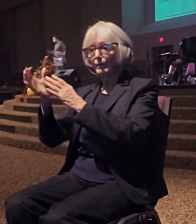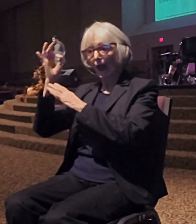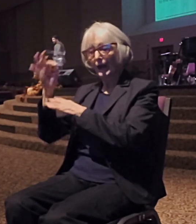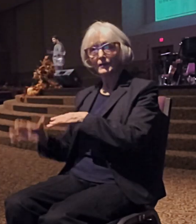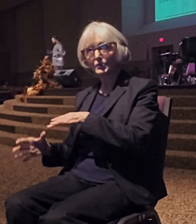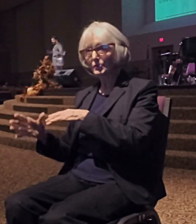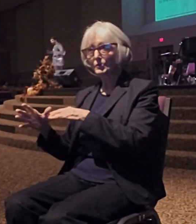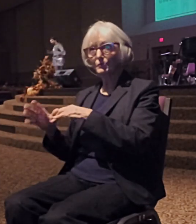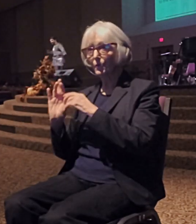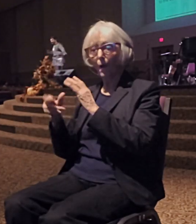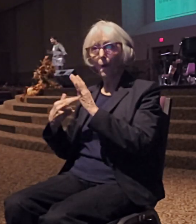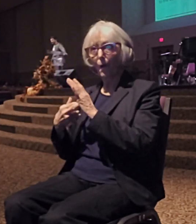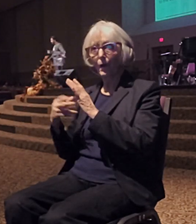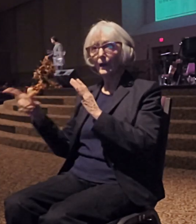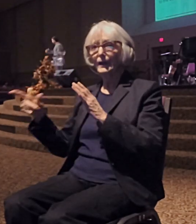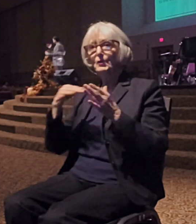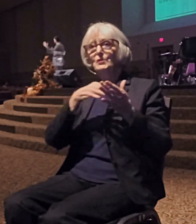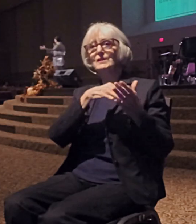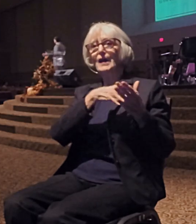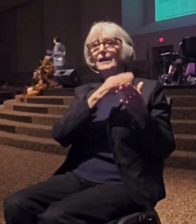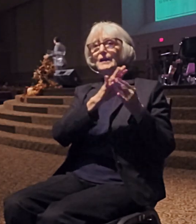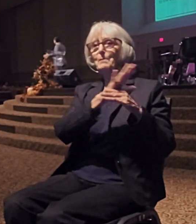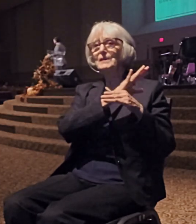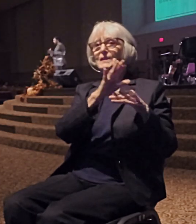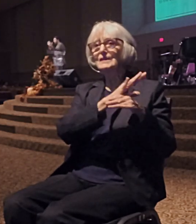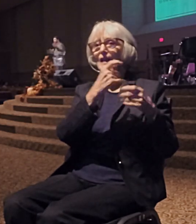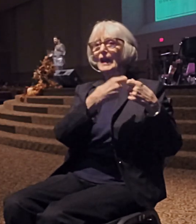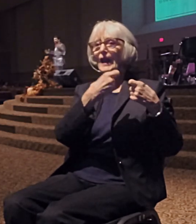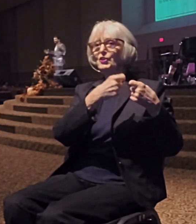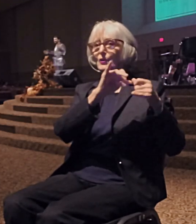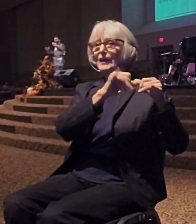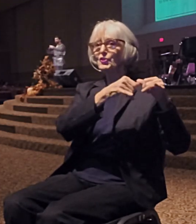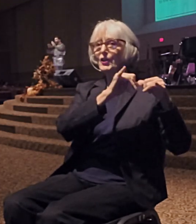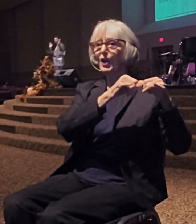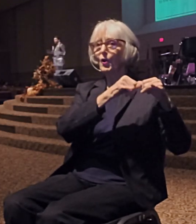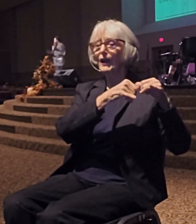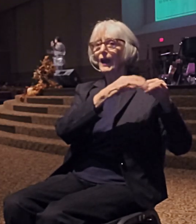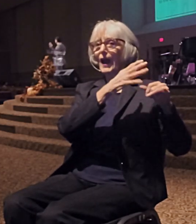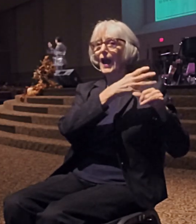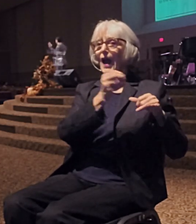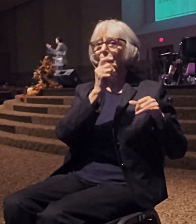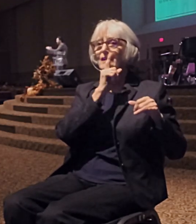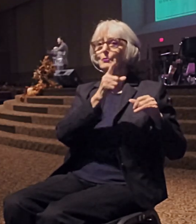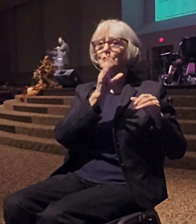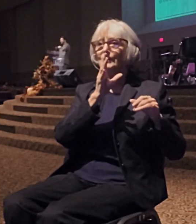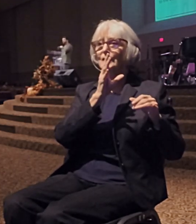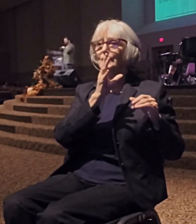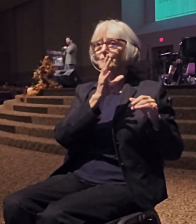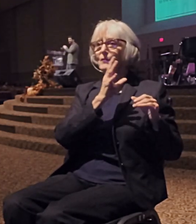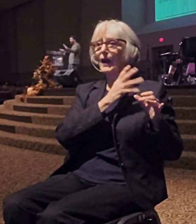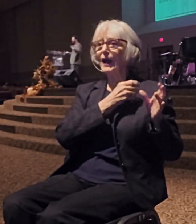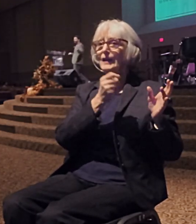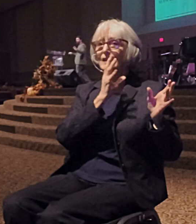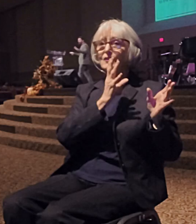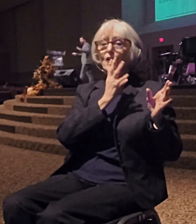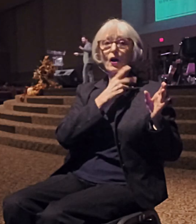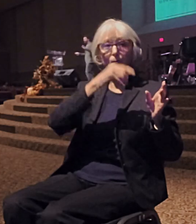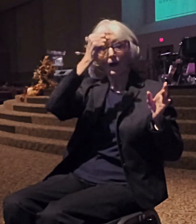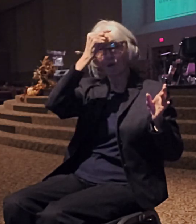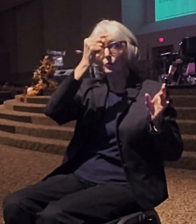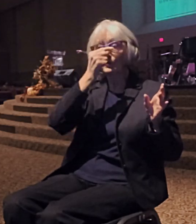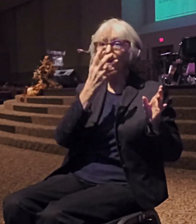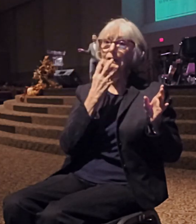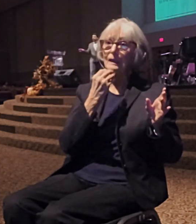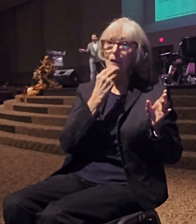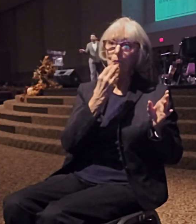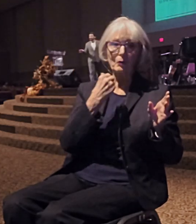He was studying to be like a physicist in electrical engineering and talking about things that for all the Greek and Hebrew I know, I can't understand at all.